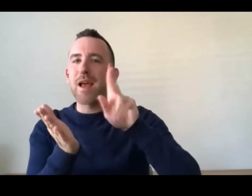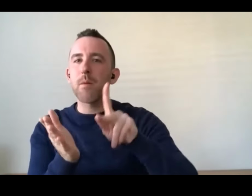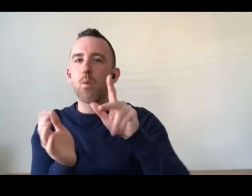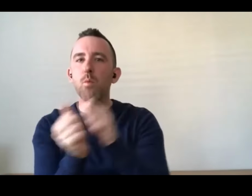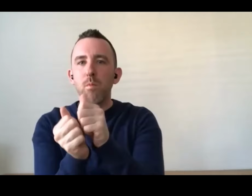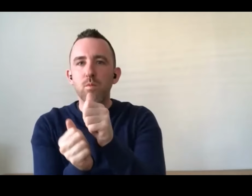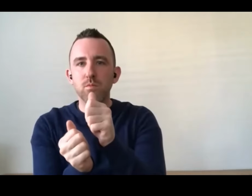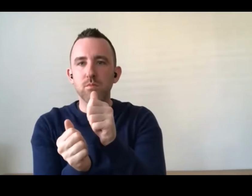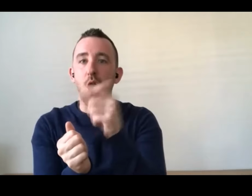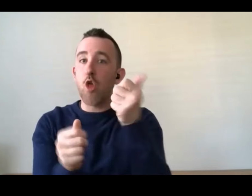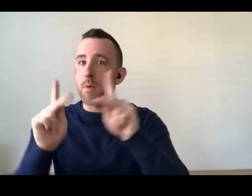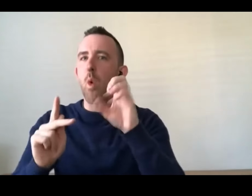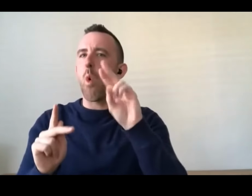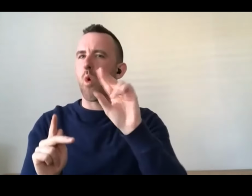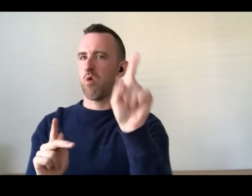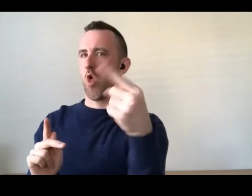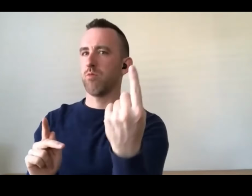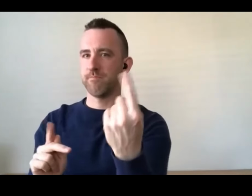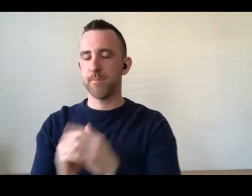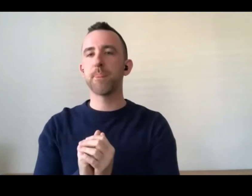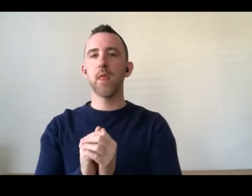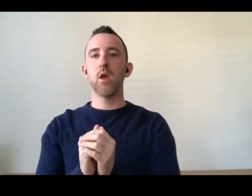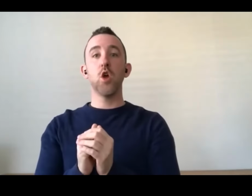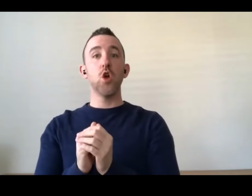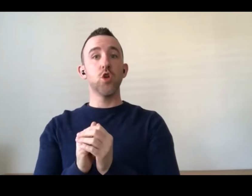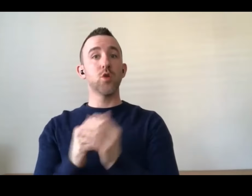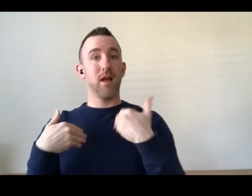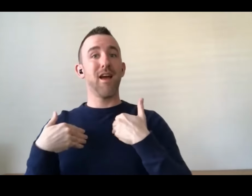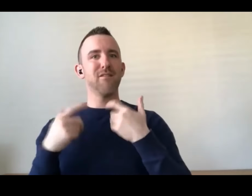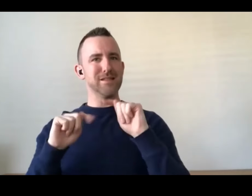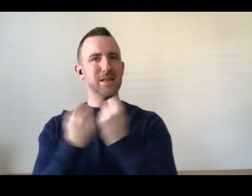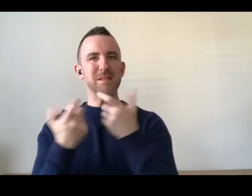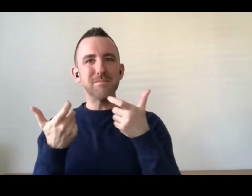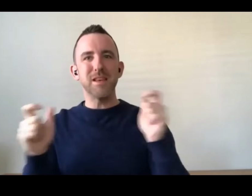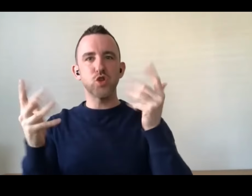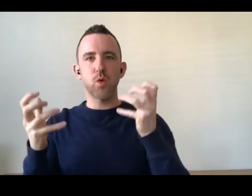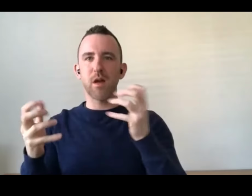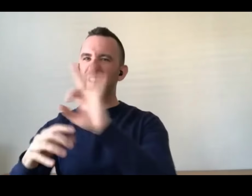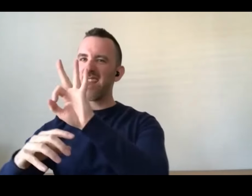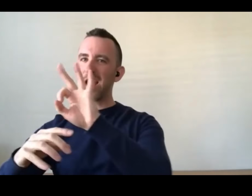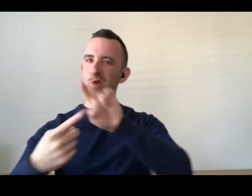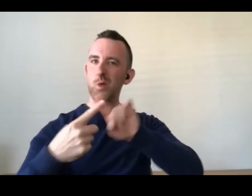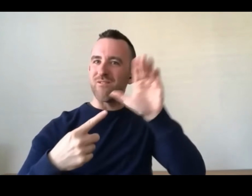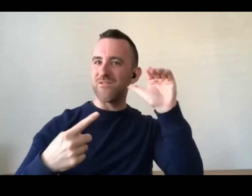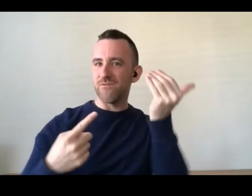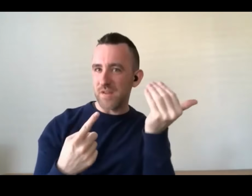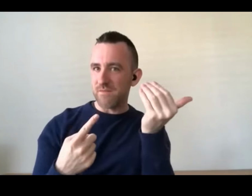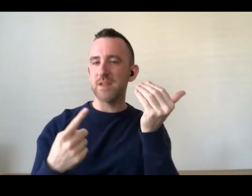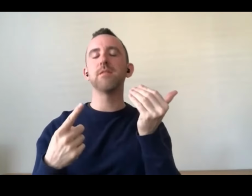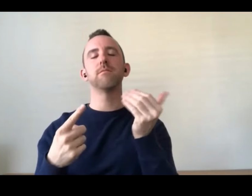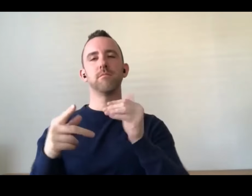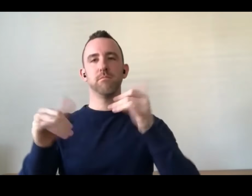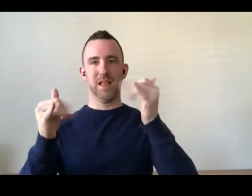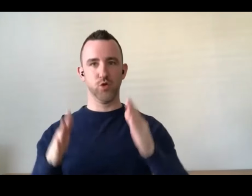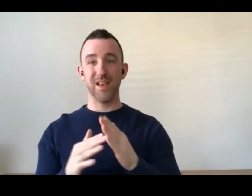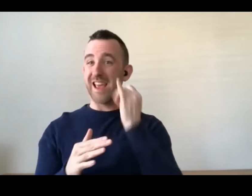people, and make a team as big as you want to, between 9 and 15 players. And if you don't have